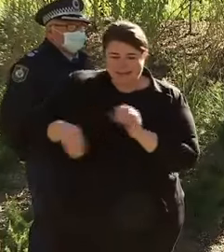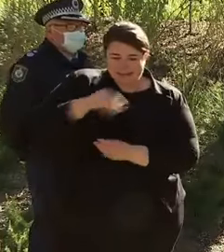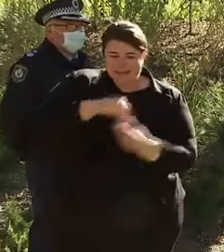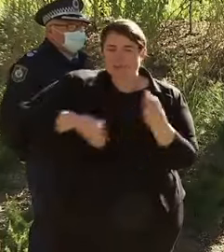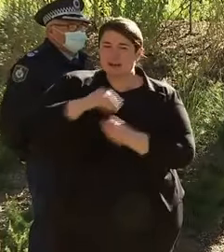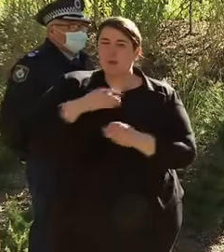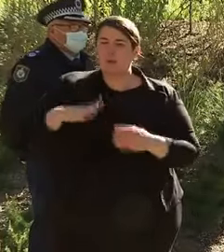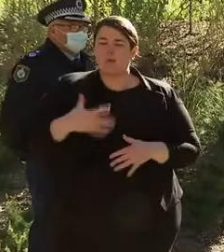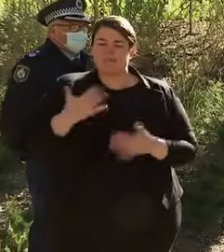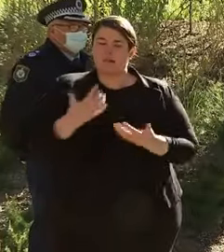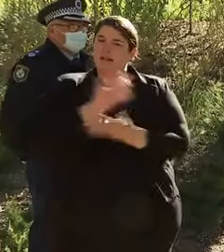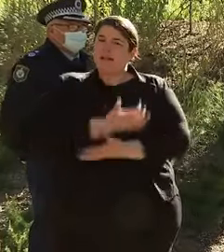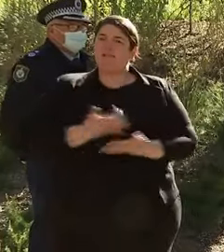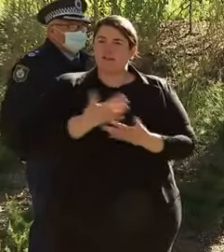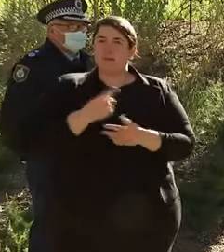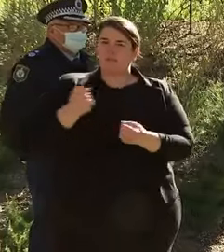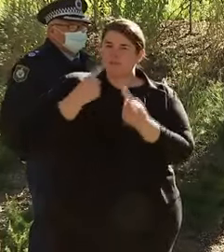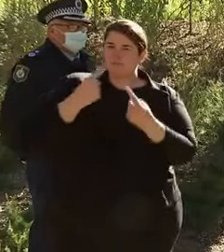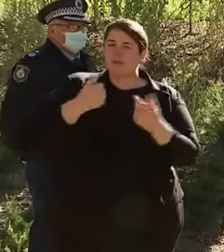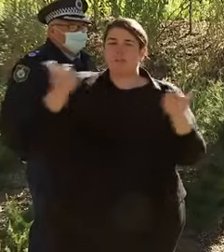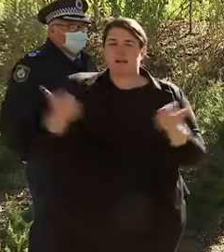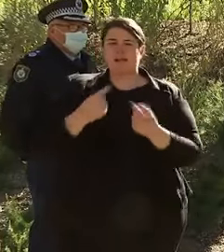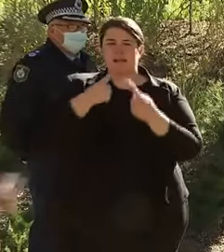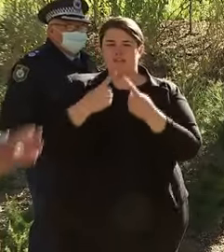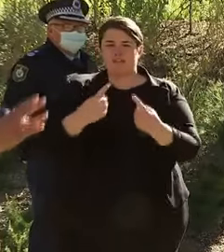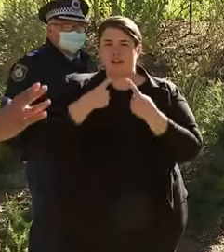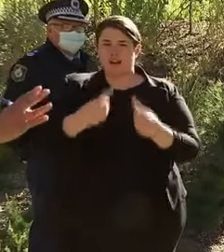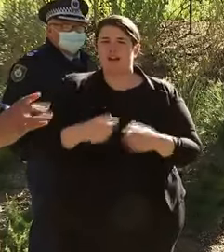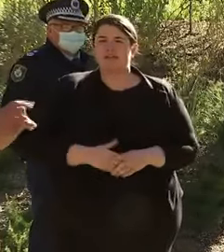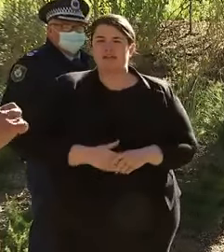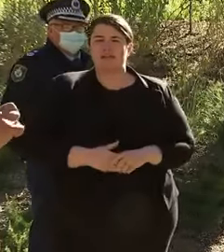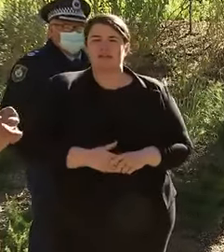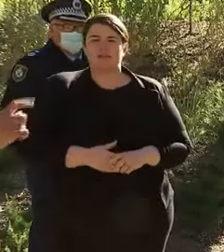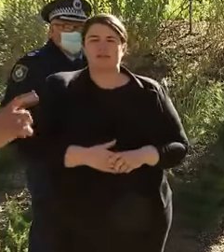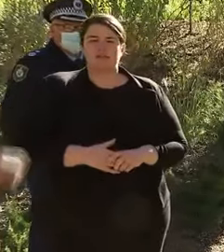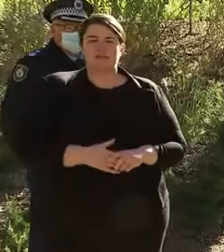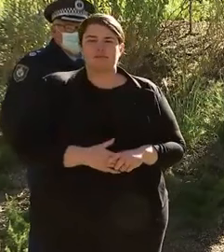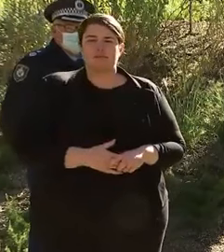want as much certainty as possible, and that's what we intend to provide.